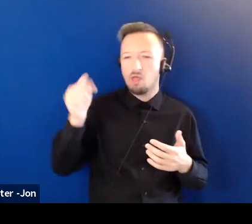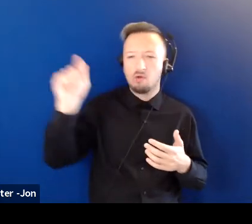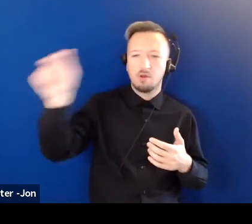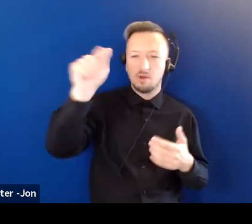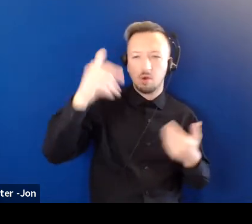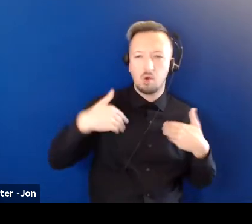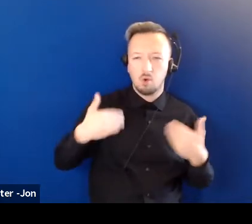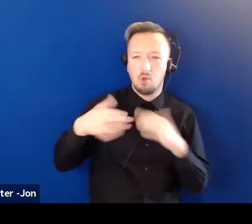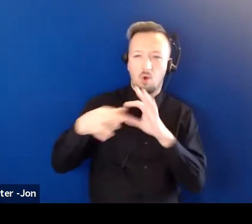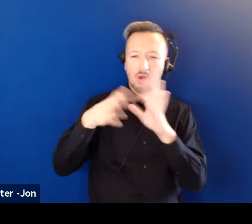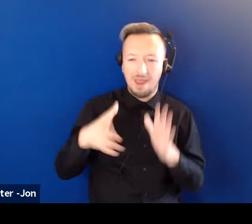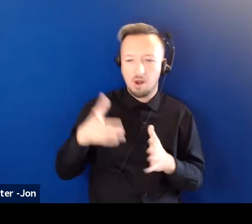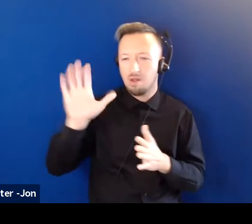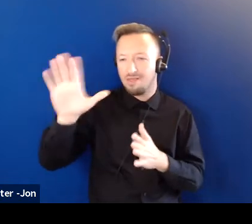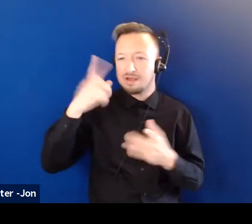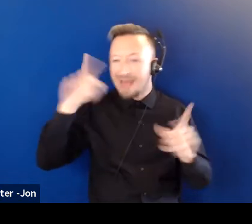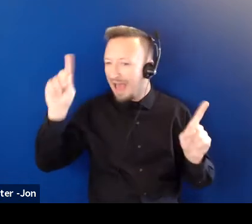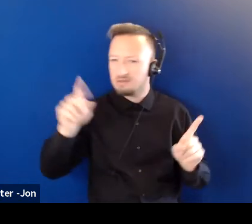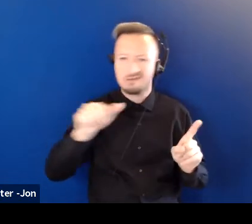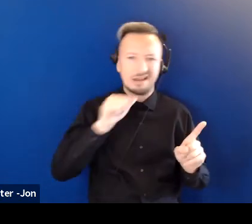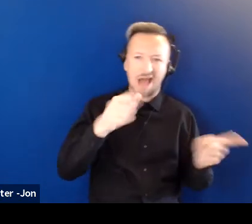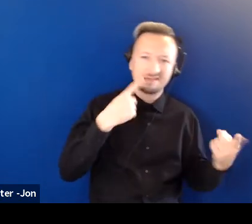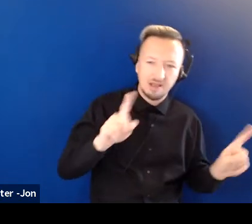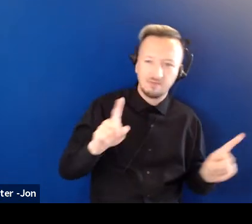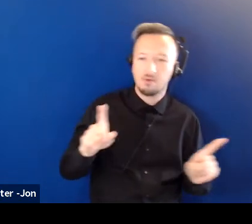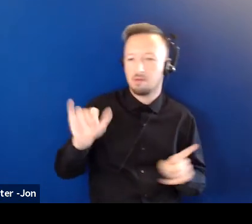working and what's not. So